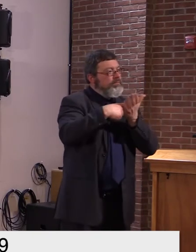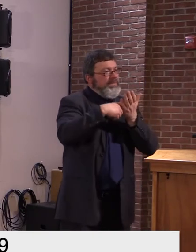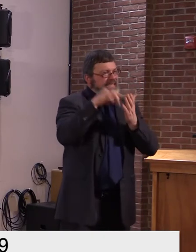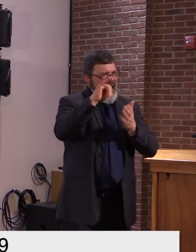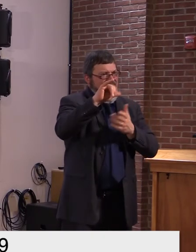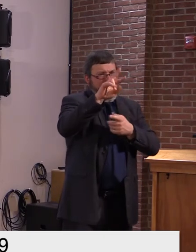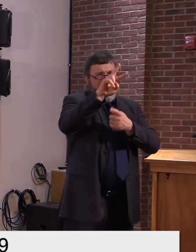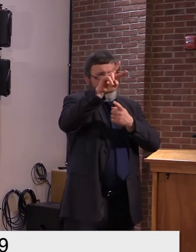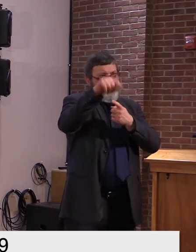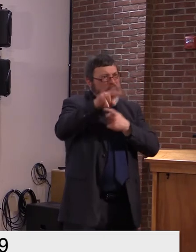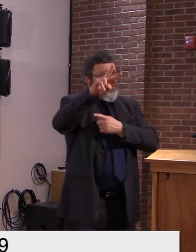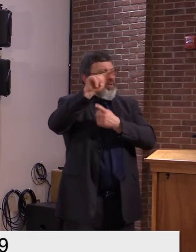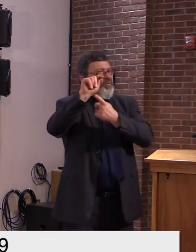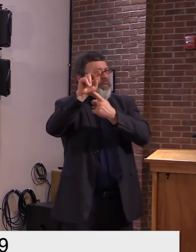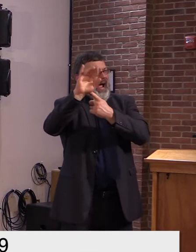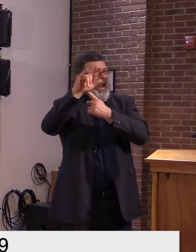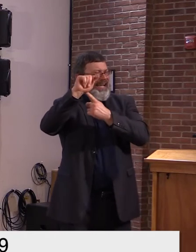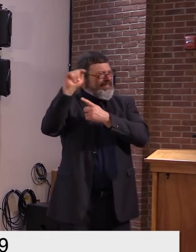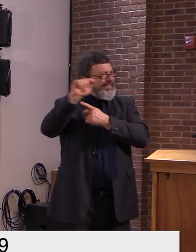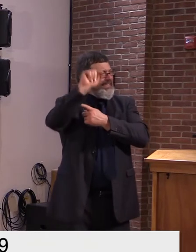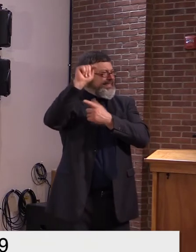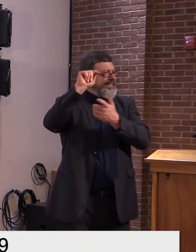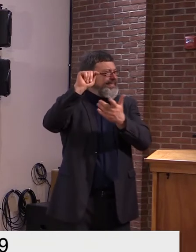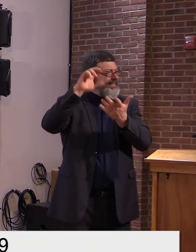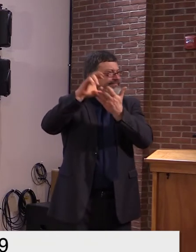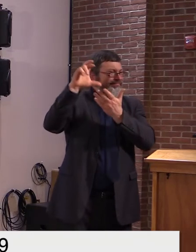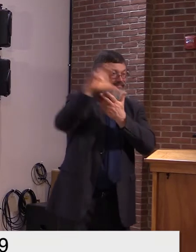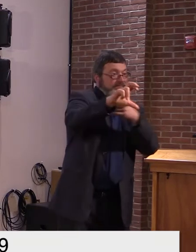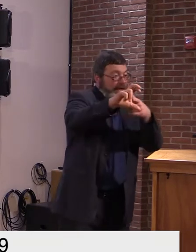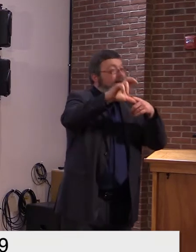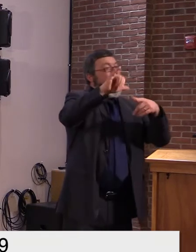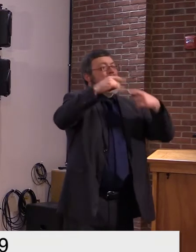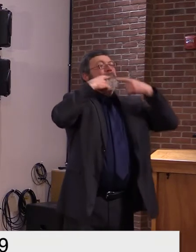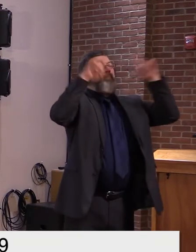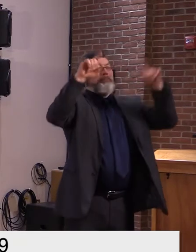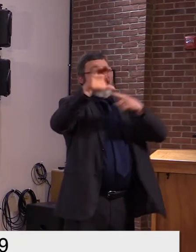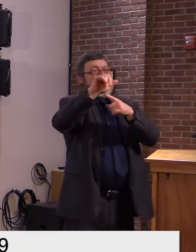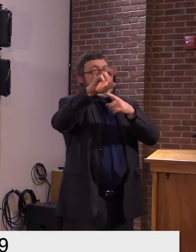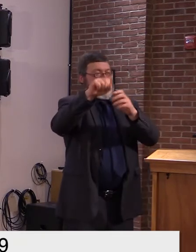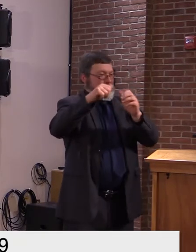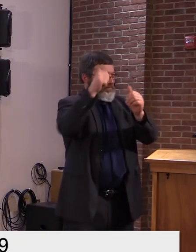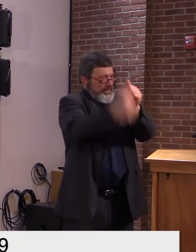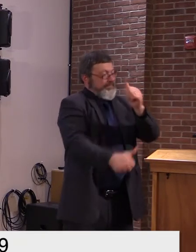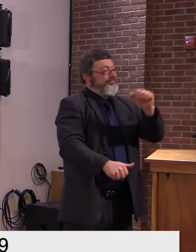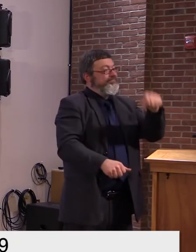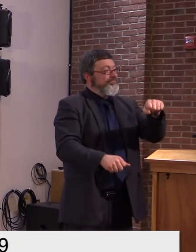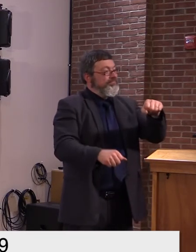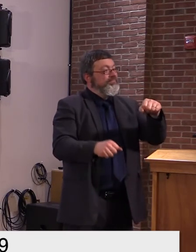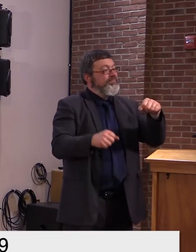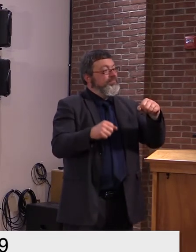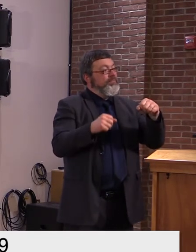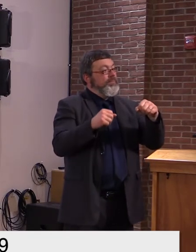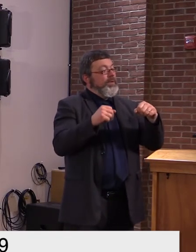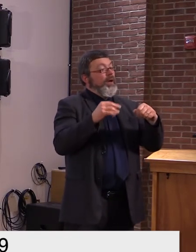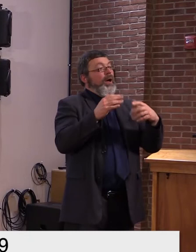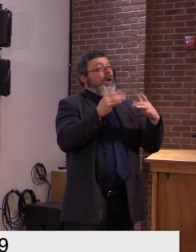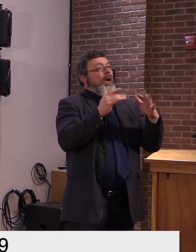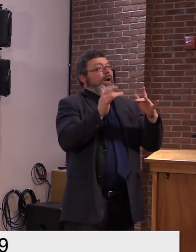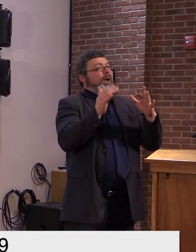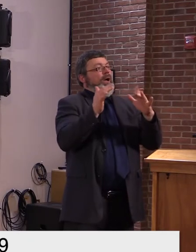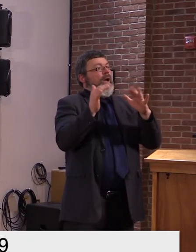enormous. And then we had this long period of almost 8 months trying to get to a second